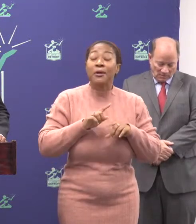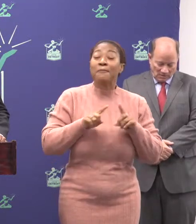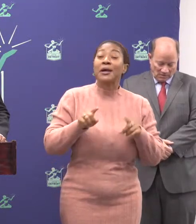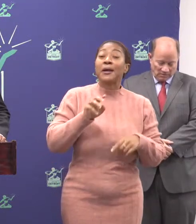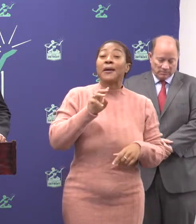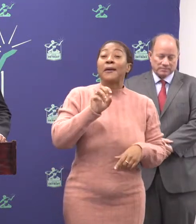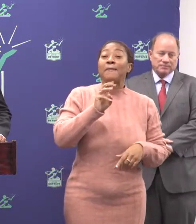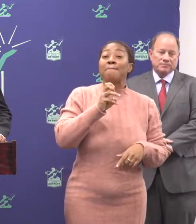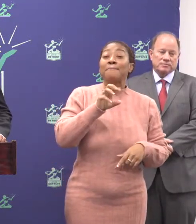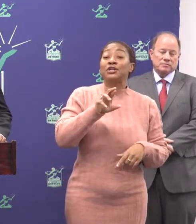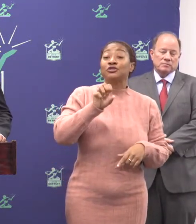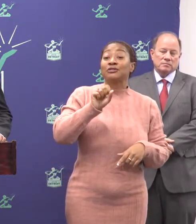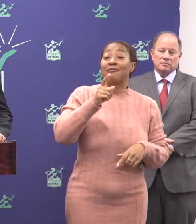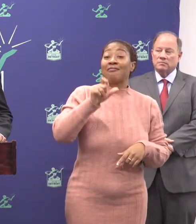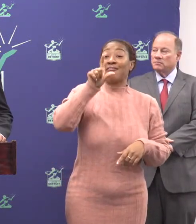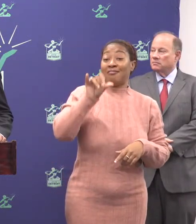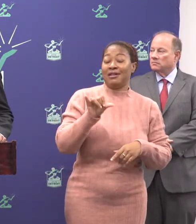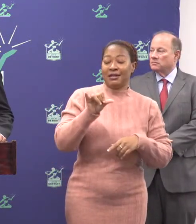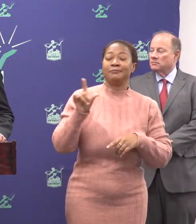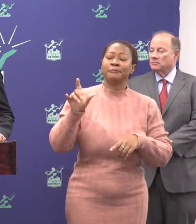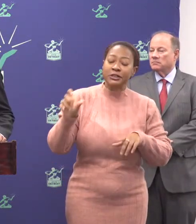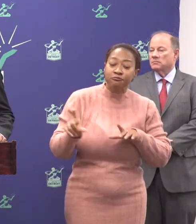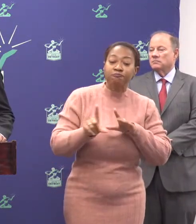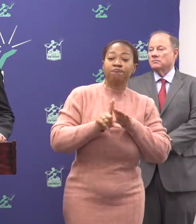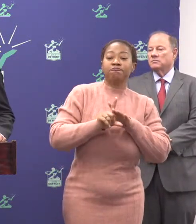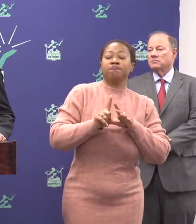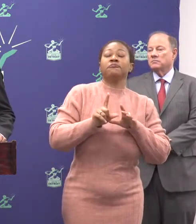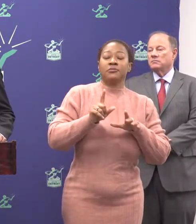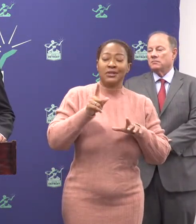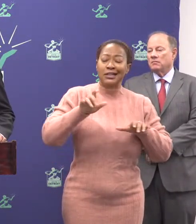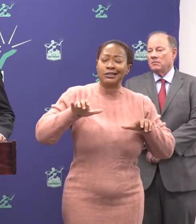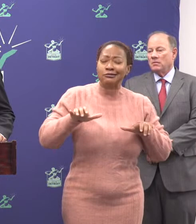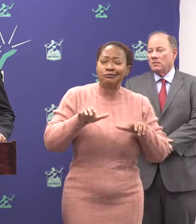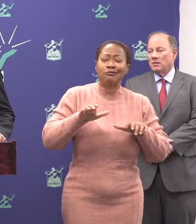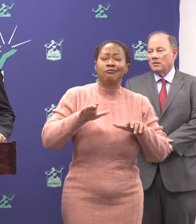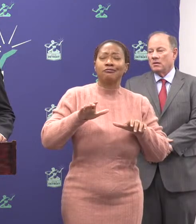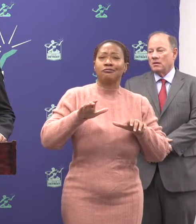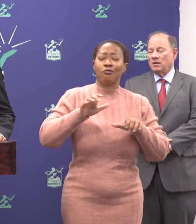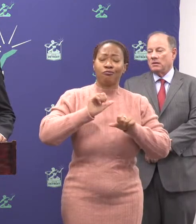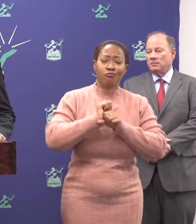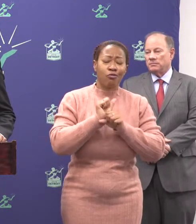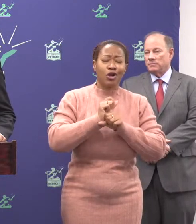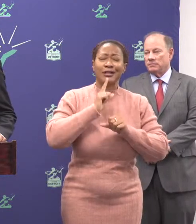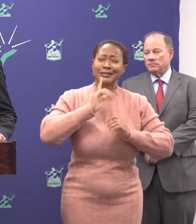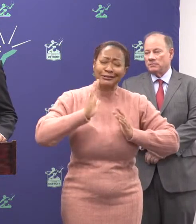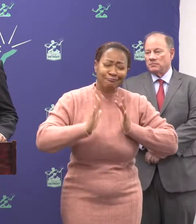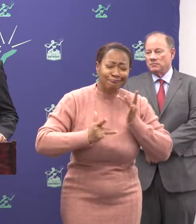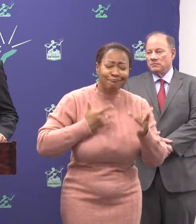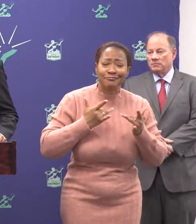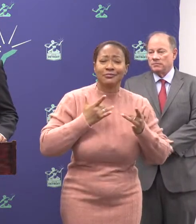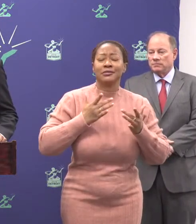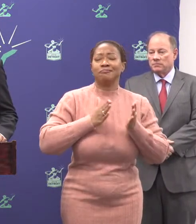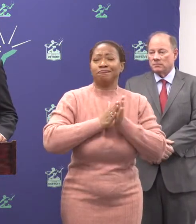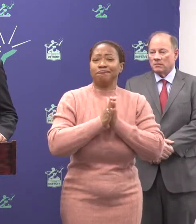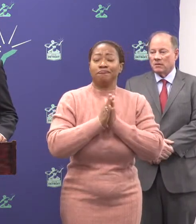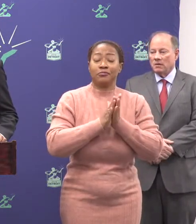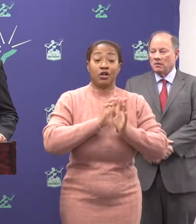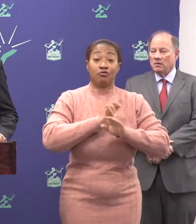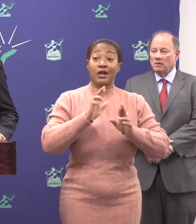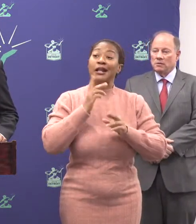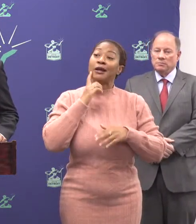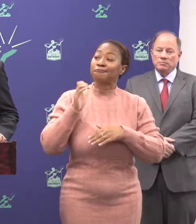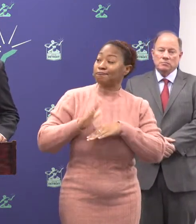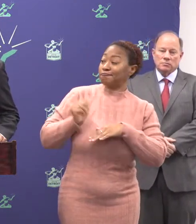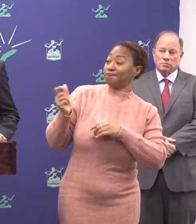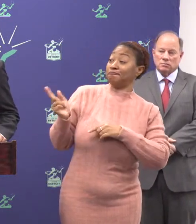Mr. Staley has come in with the exact same energy that we have and excitement, and I'm going to bring him up now, and he can